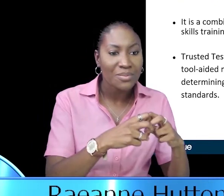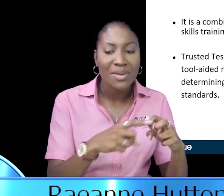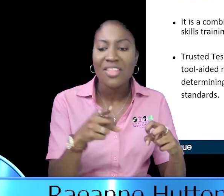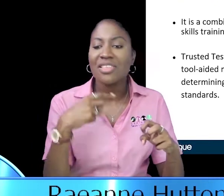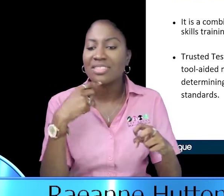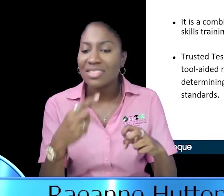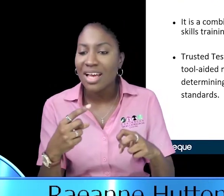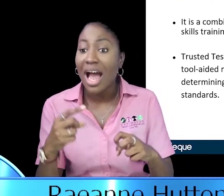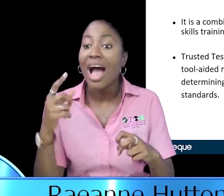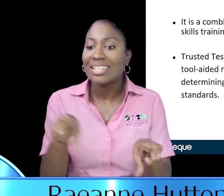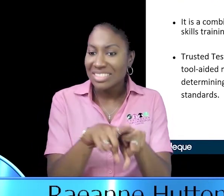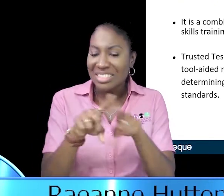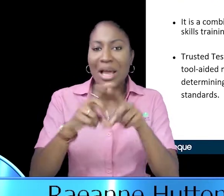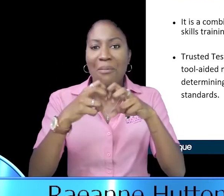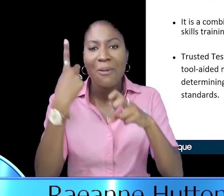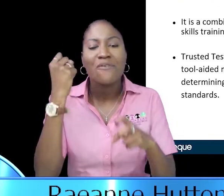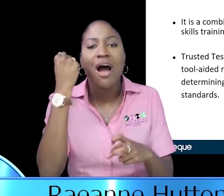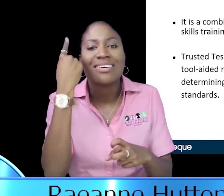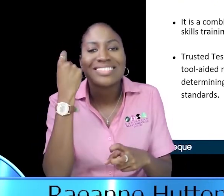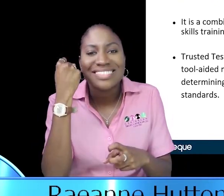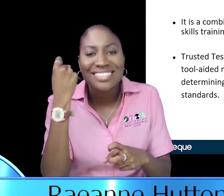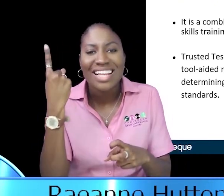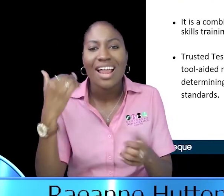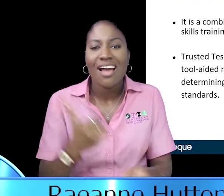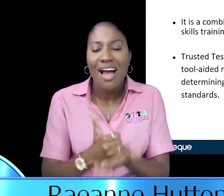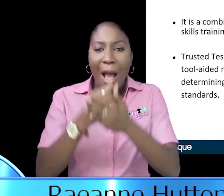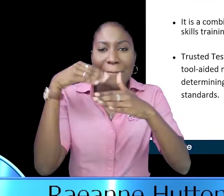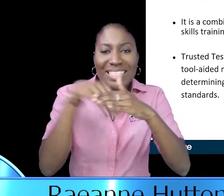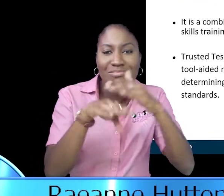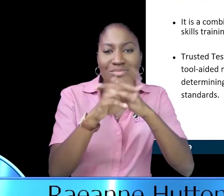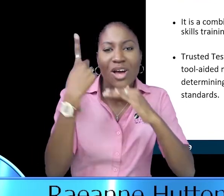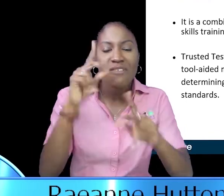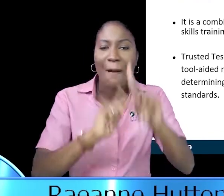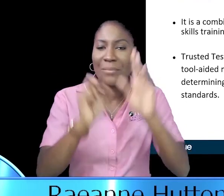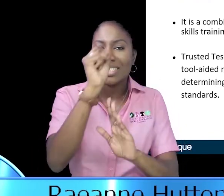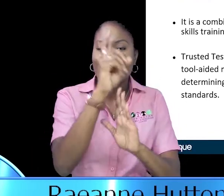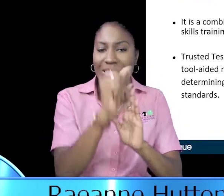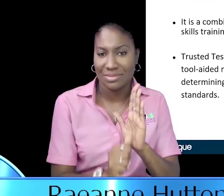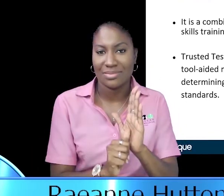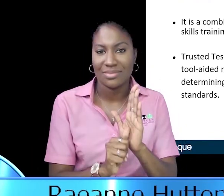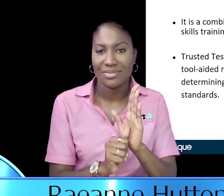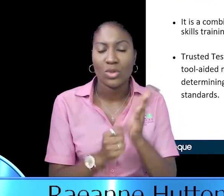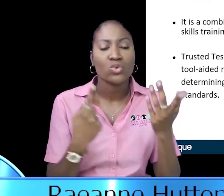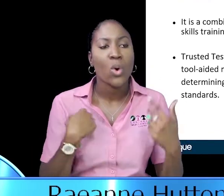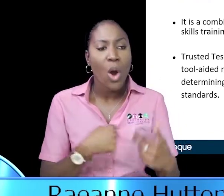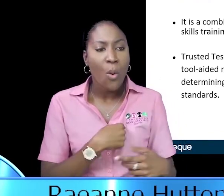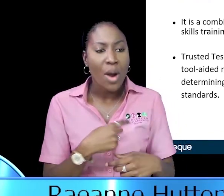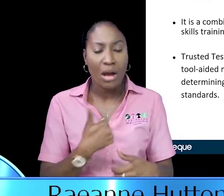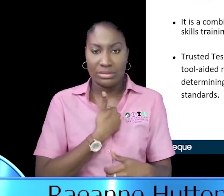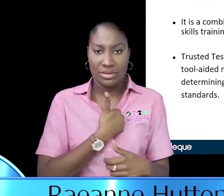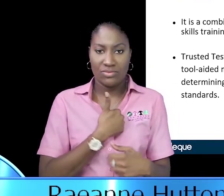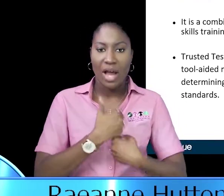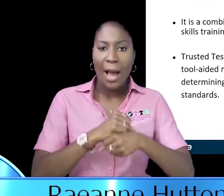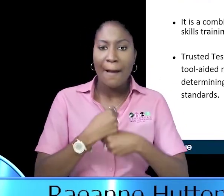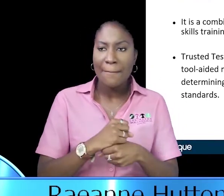you should get similar answers. It's the same web page after all. And so we developed